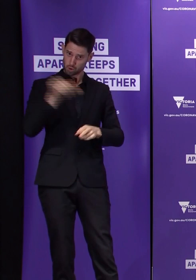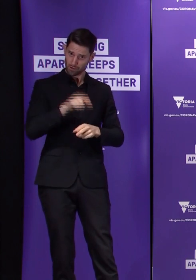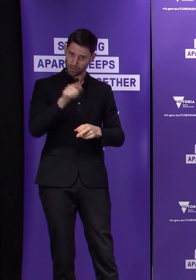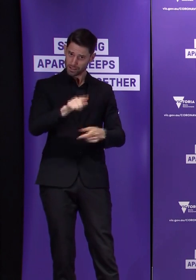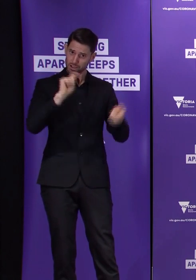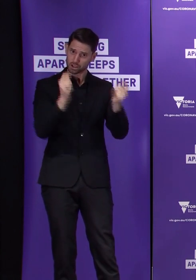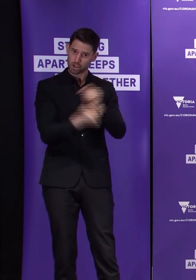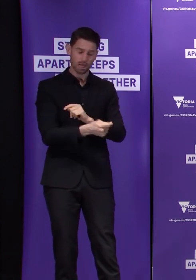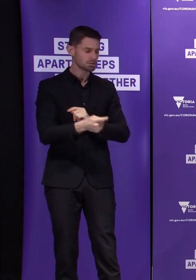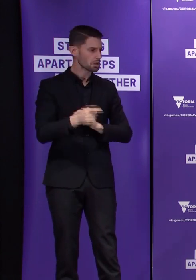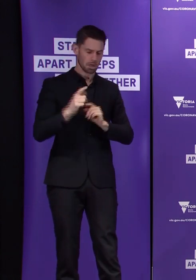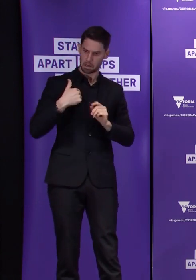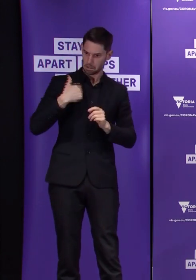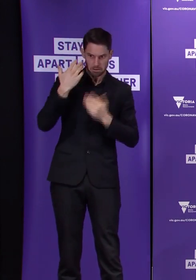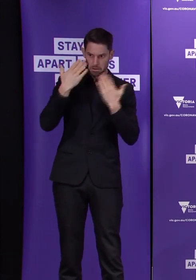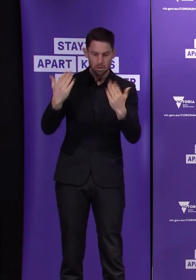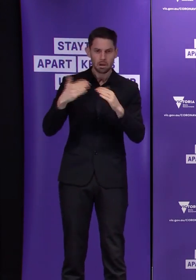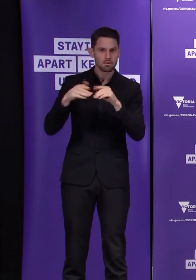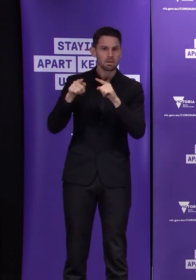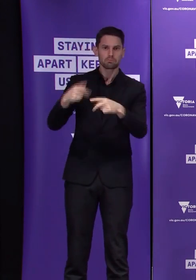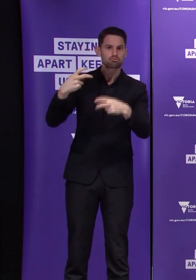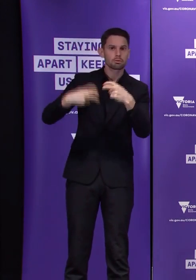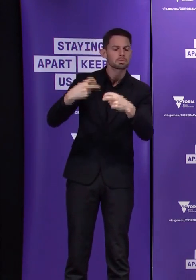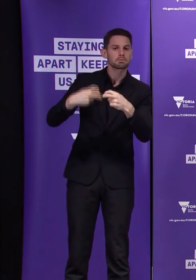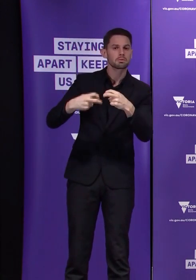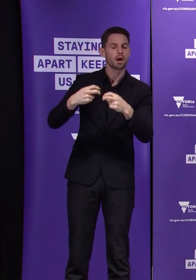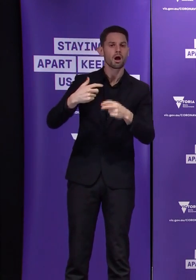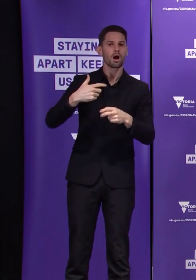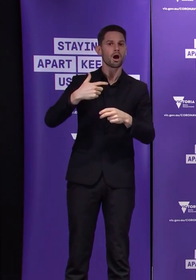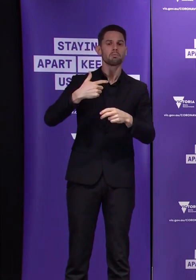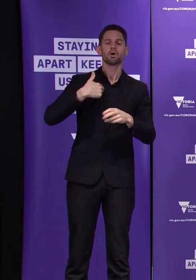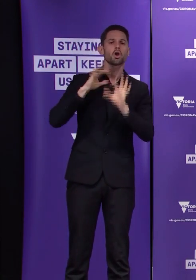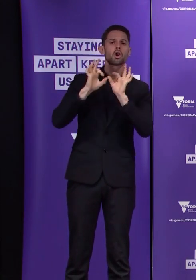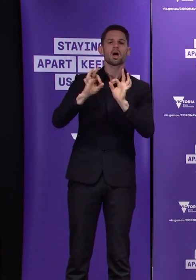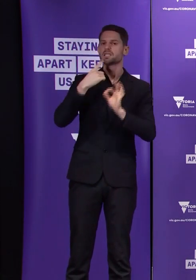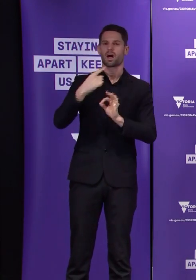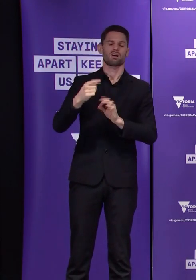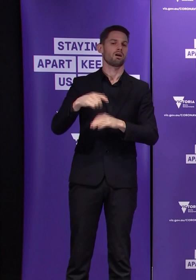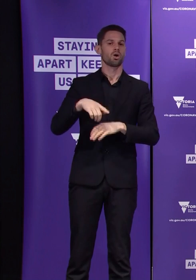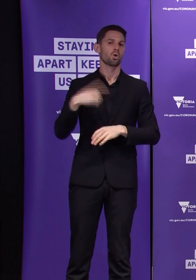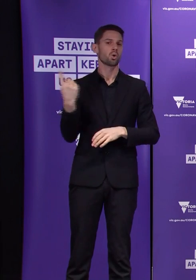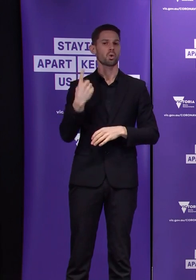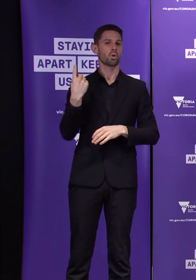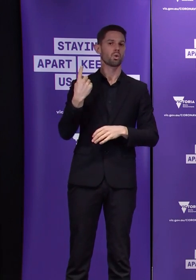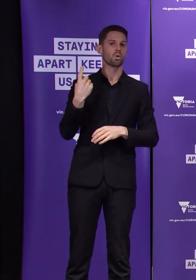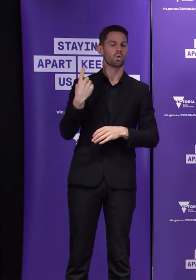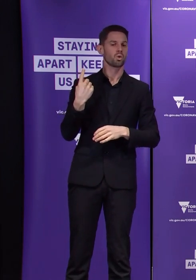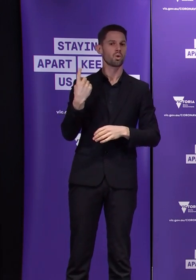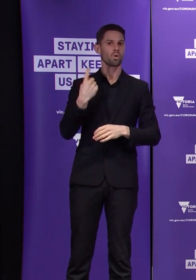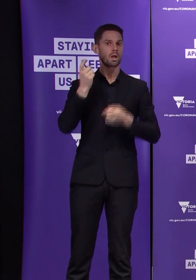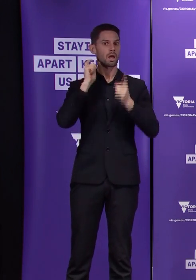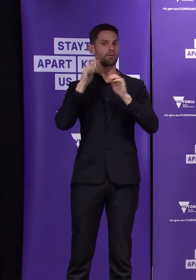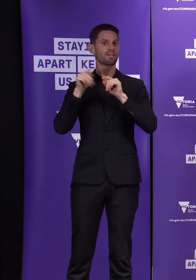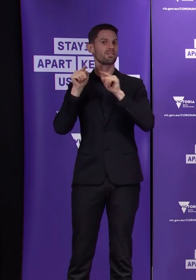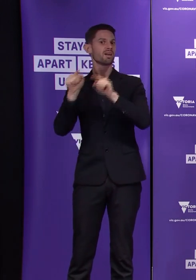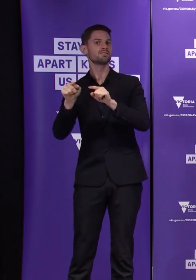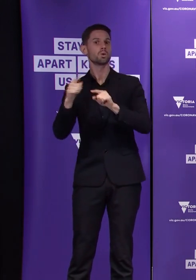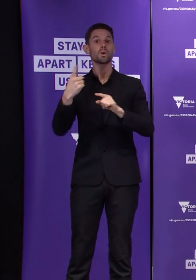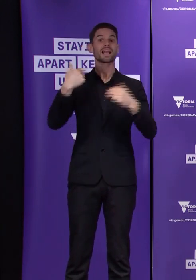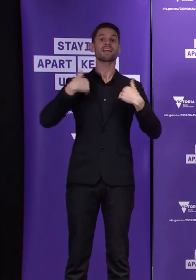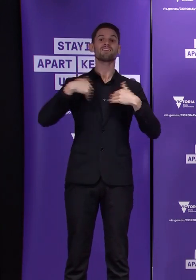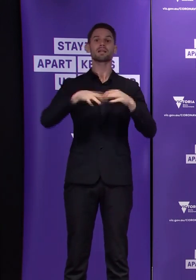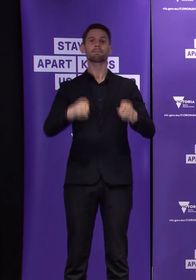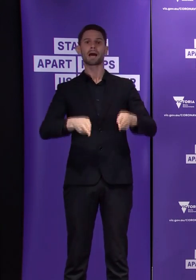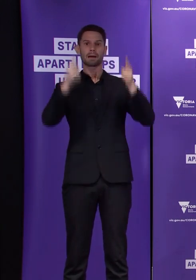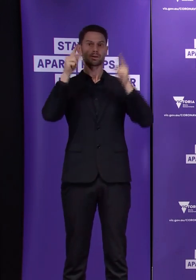issue, and again, I'm in no way downplaying any anxiety that residents might be feeling,